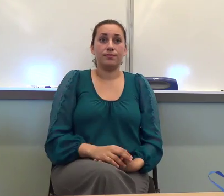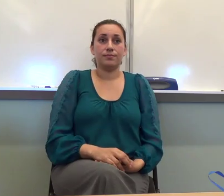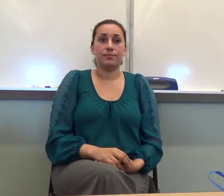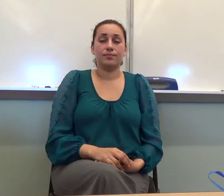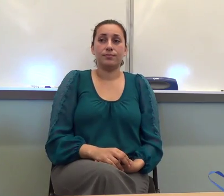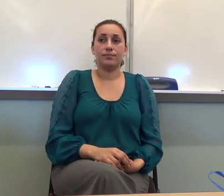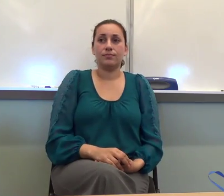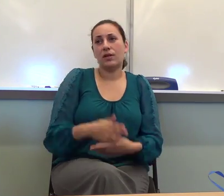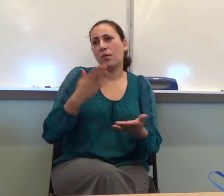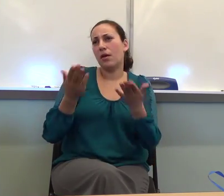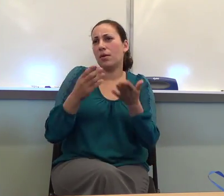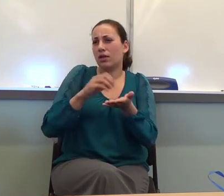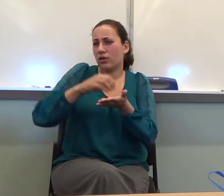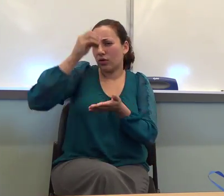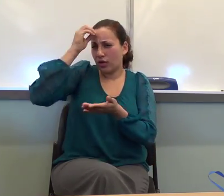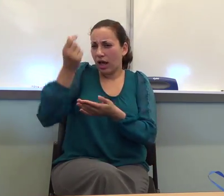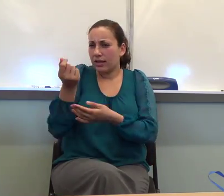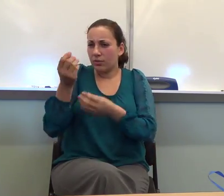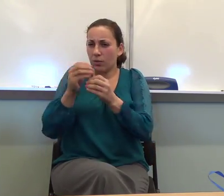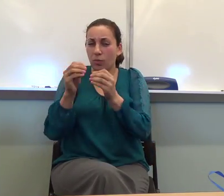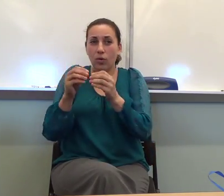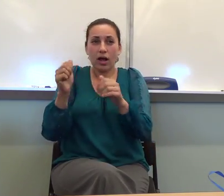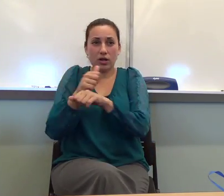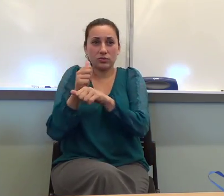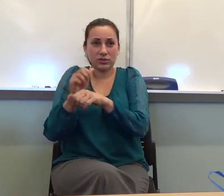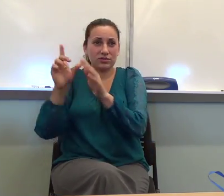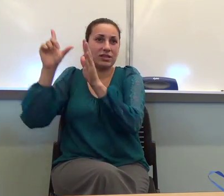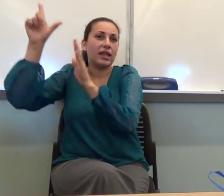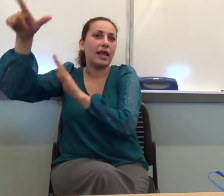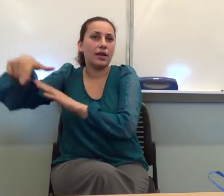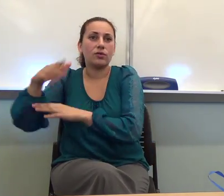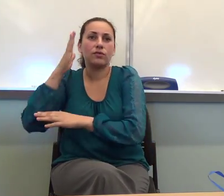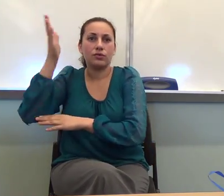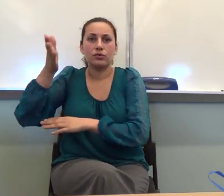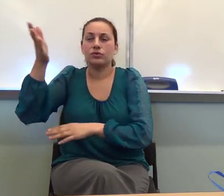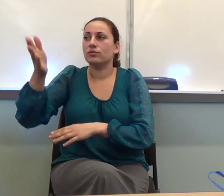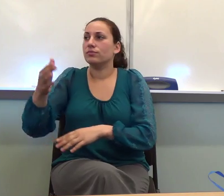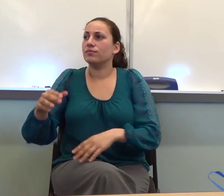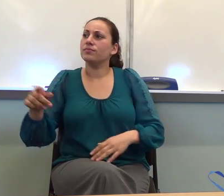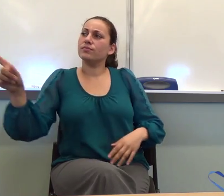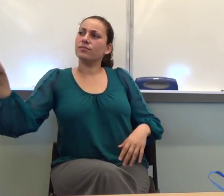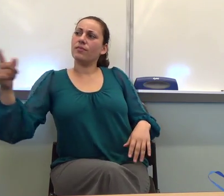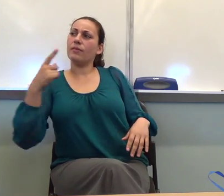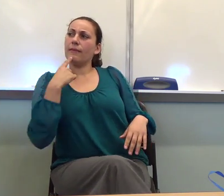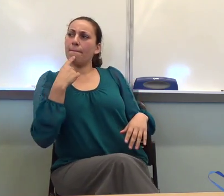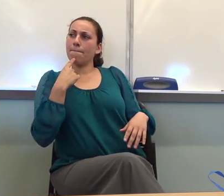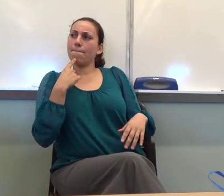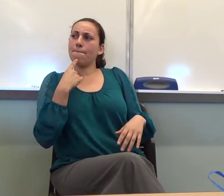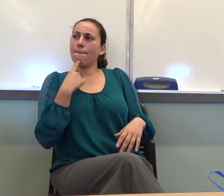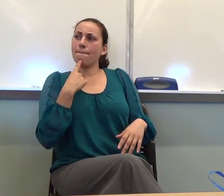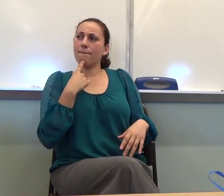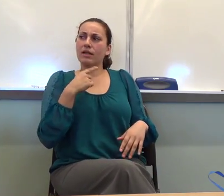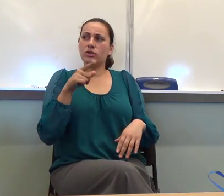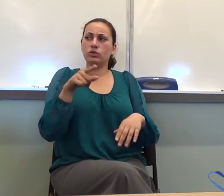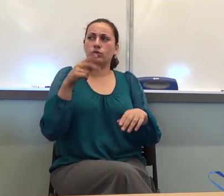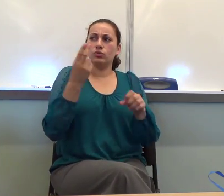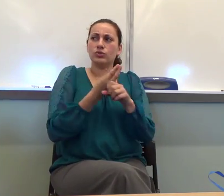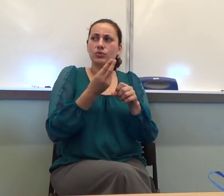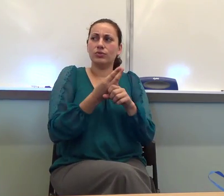to a little bit of it in our class later on. Isn't this the least common multiple, basically, we're talking about